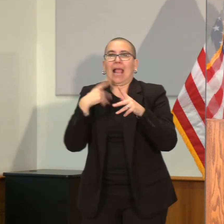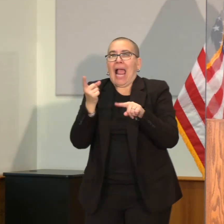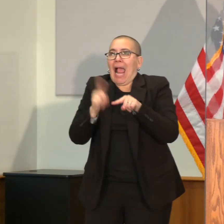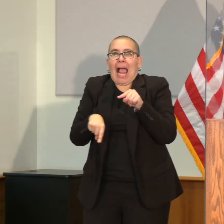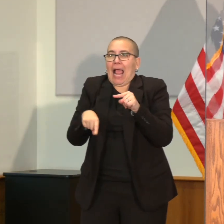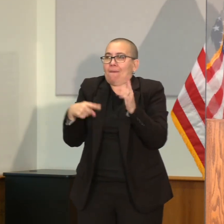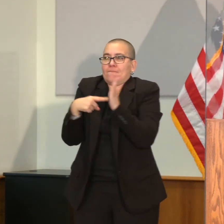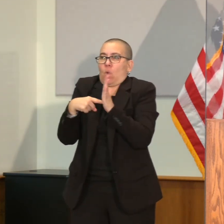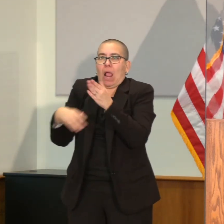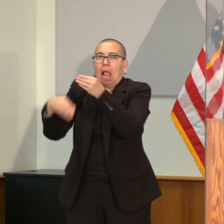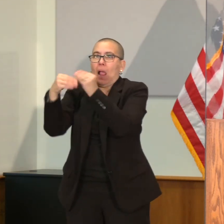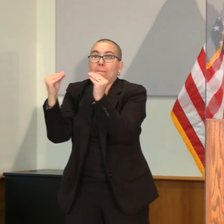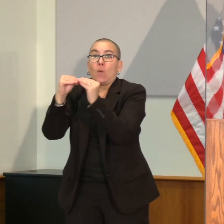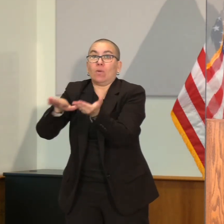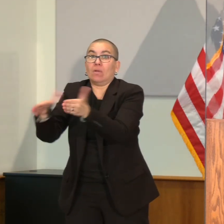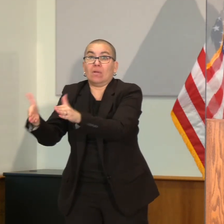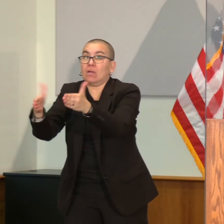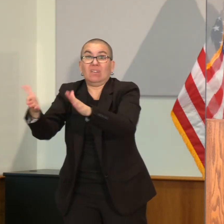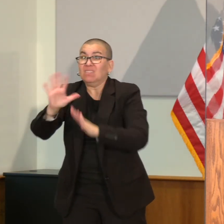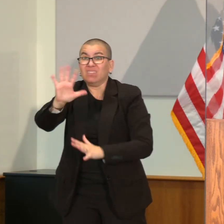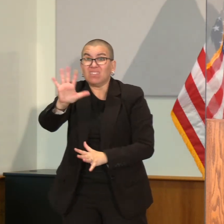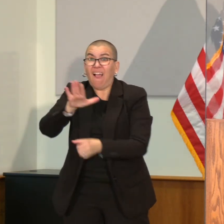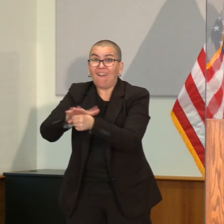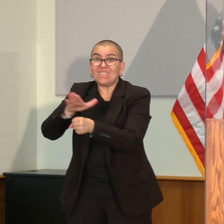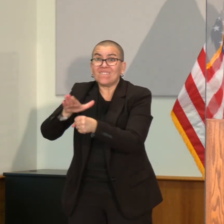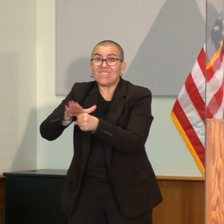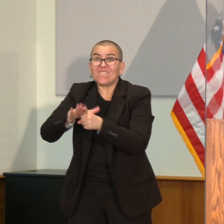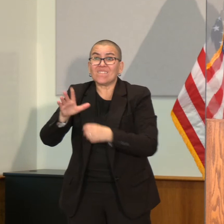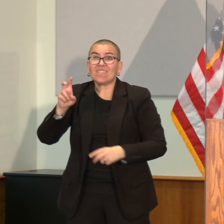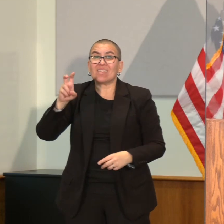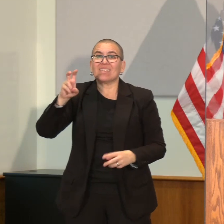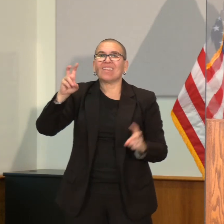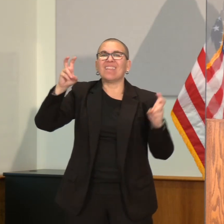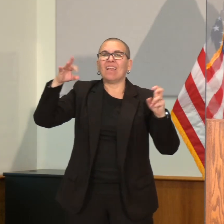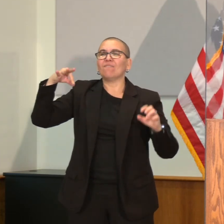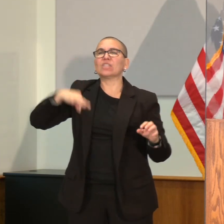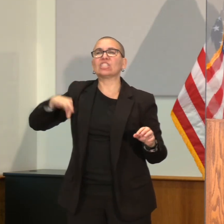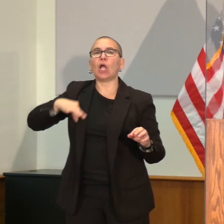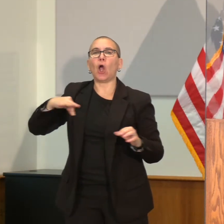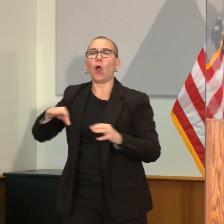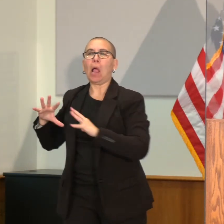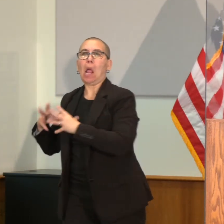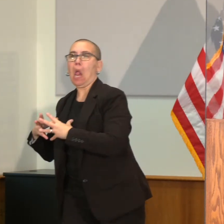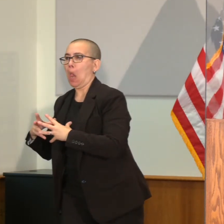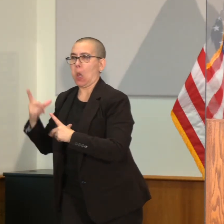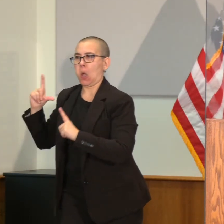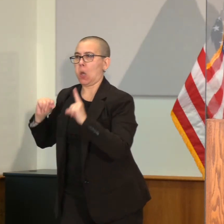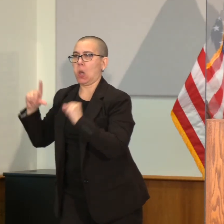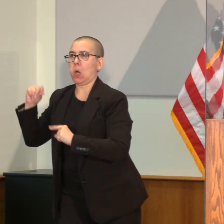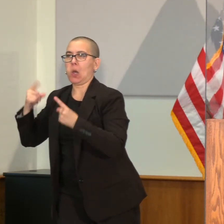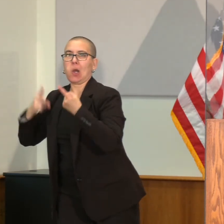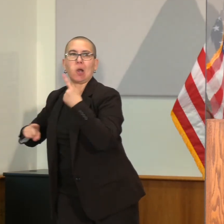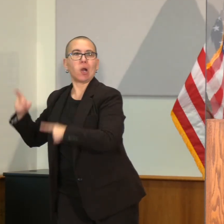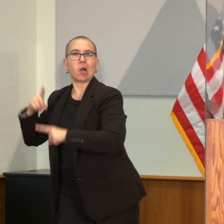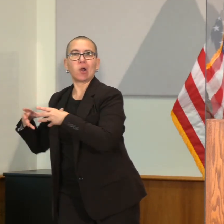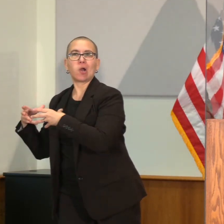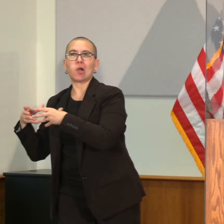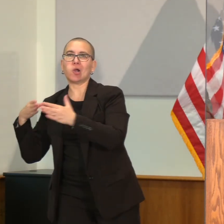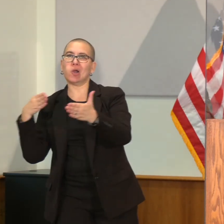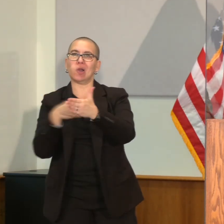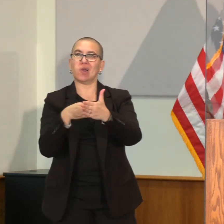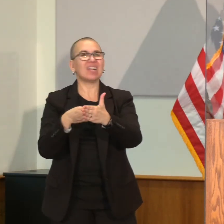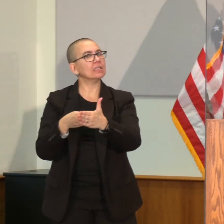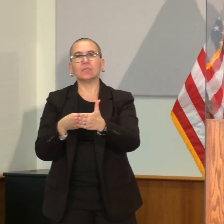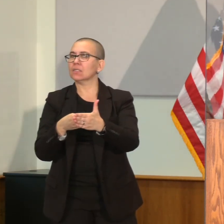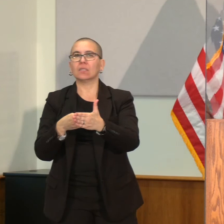think evidence points to that. There was a much better chance we wouldn't have had George Floyd's death or Daunte Wright. So I think, again, anything that they